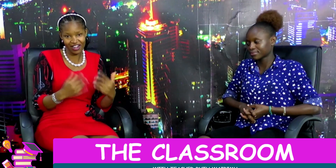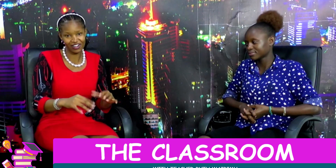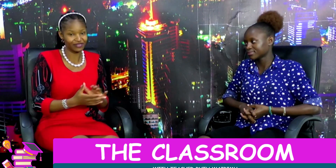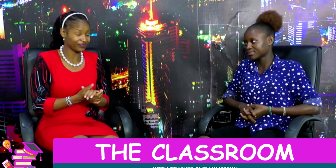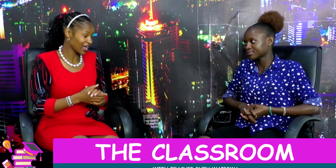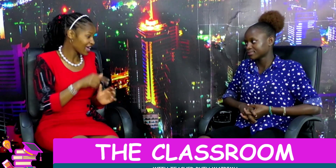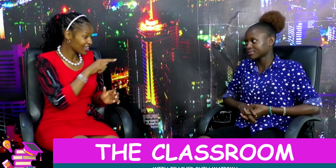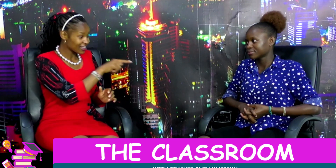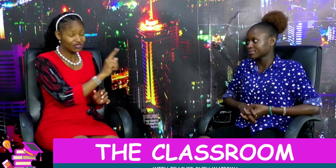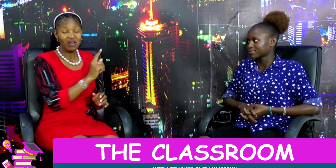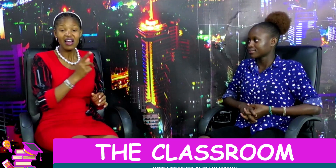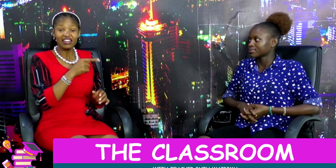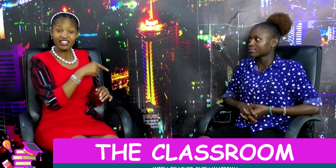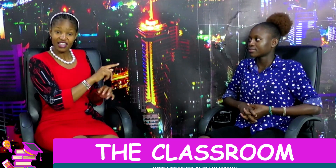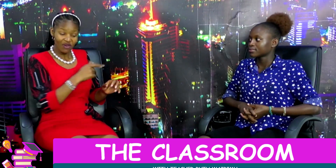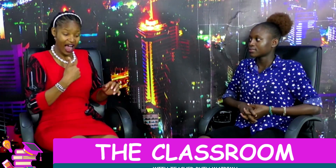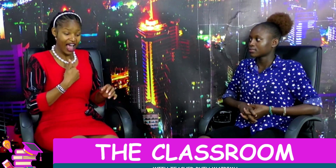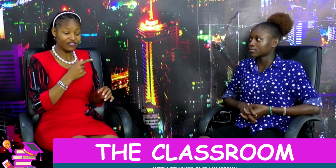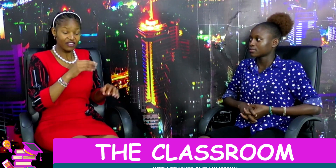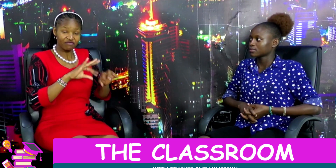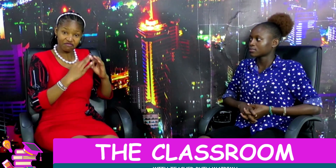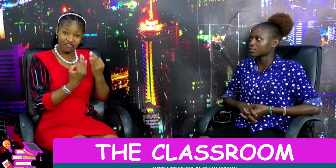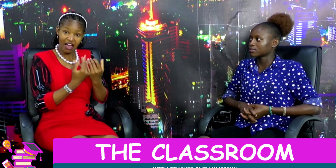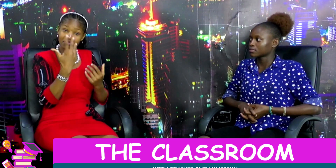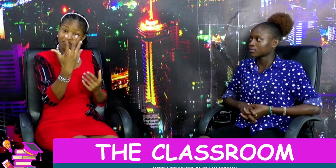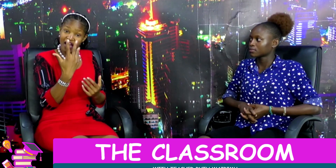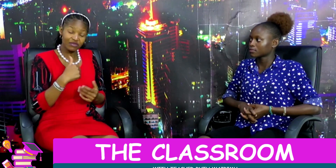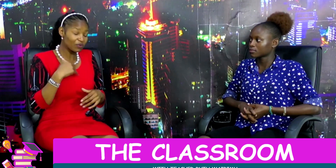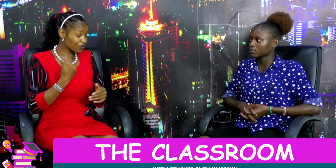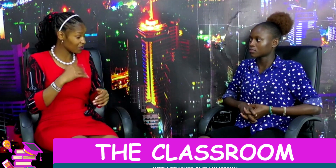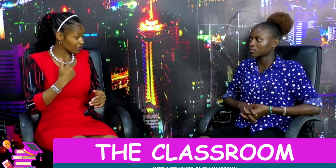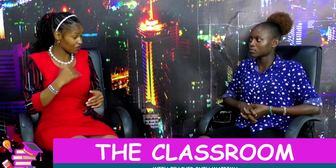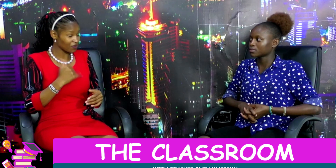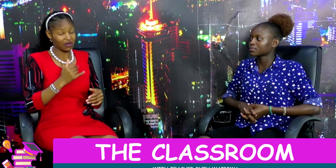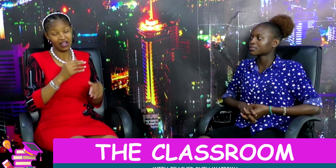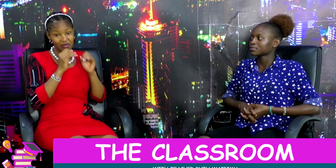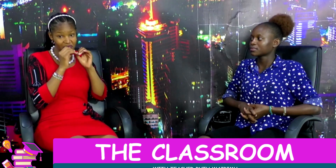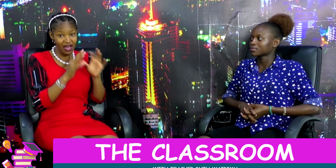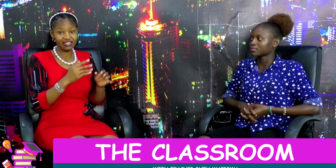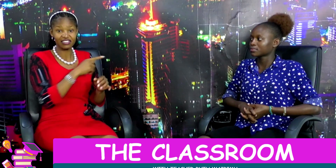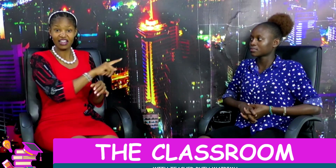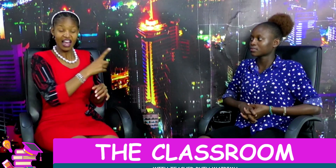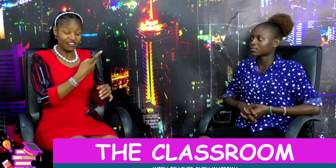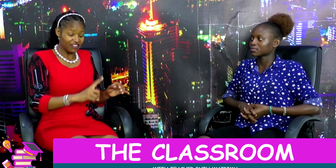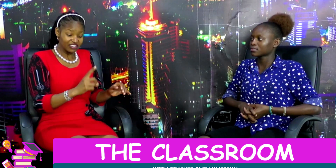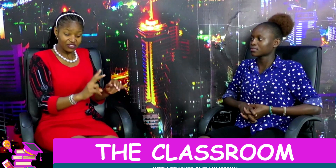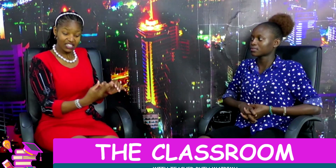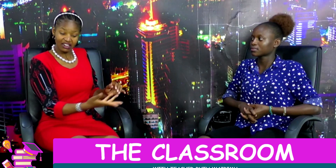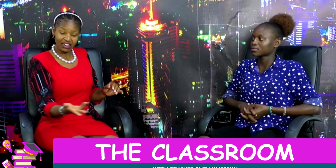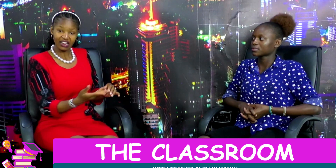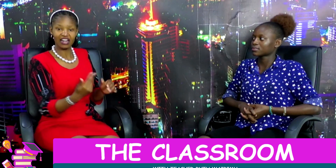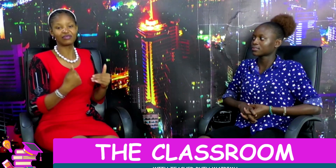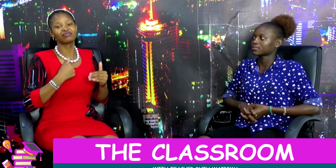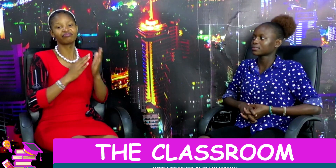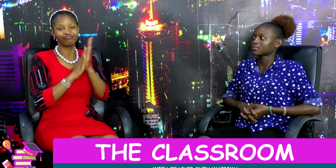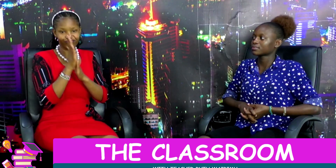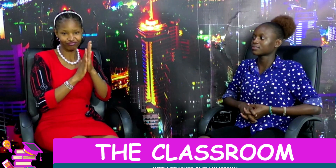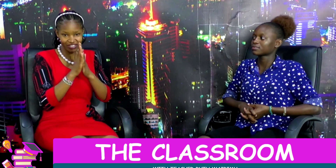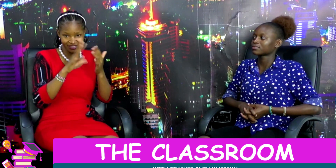really thank God because of the blessings which He gives unto us. A family of 5 children, as our guest has told us, that is